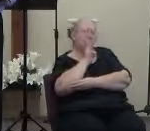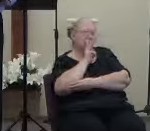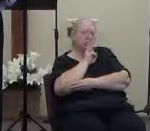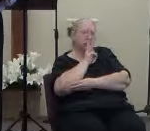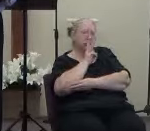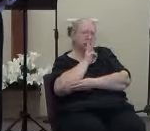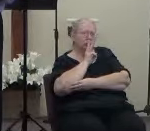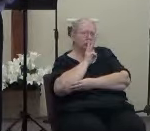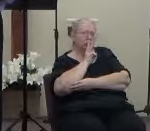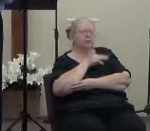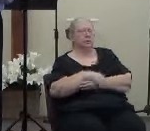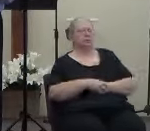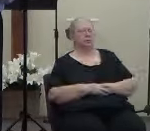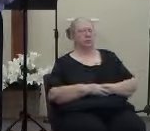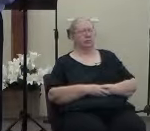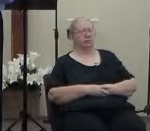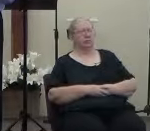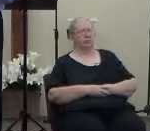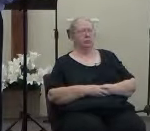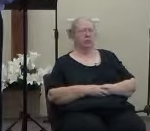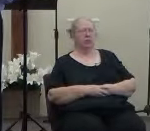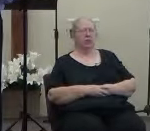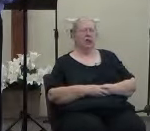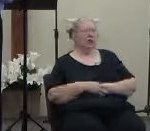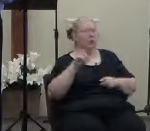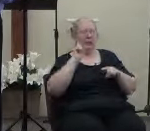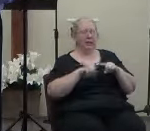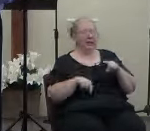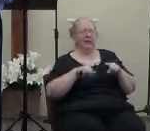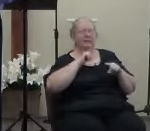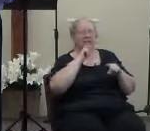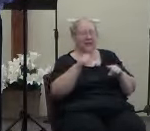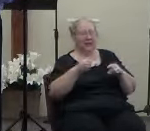You just can't not produce.